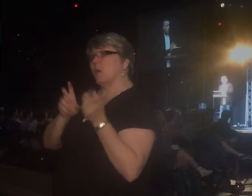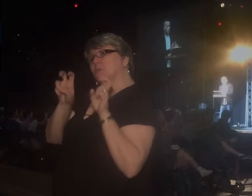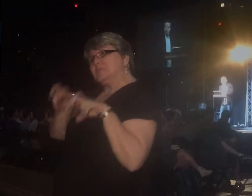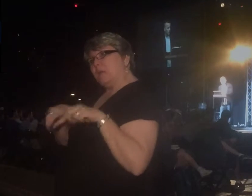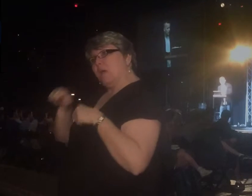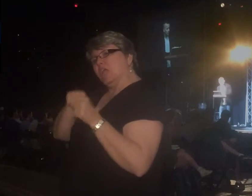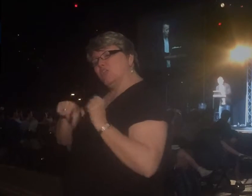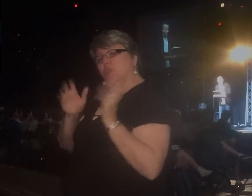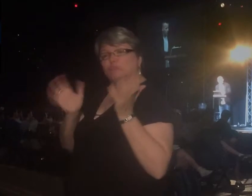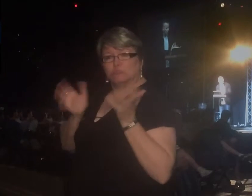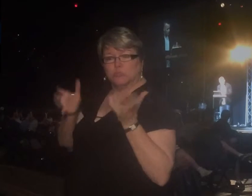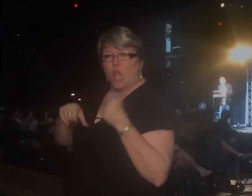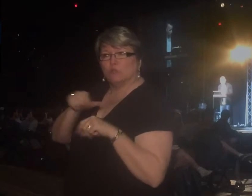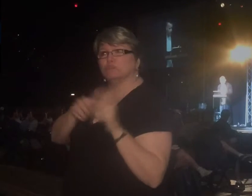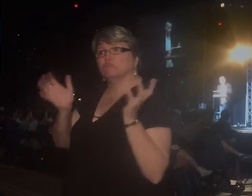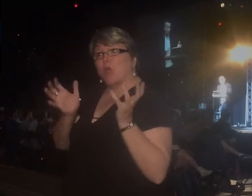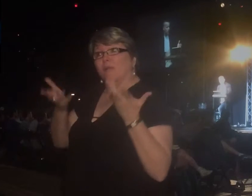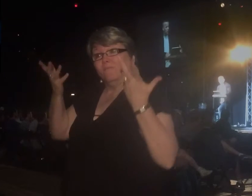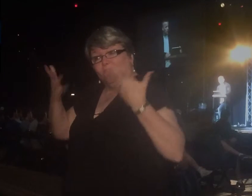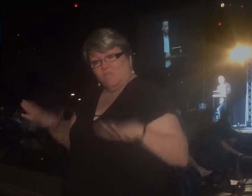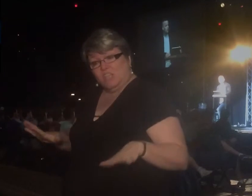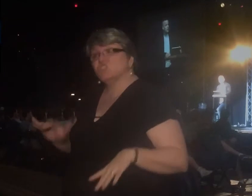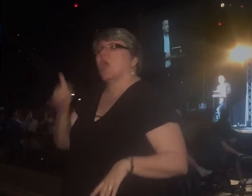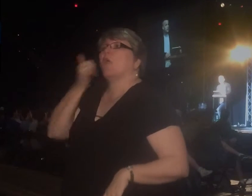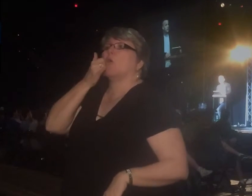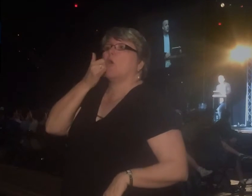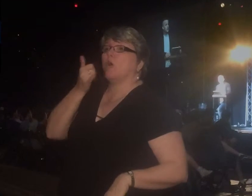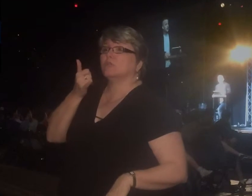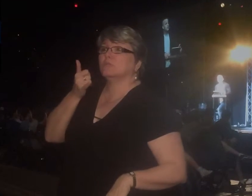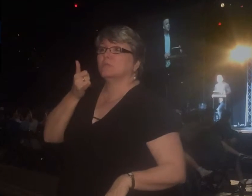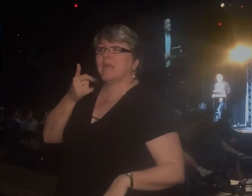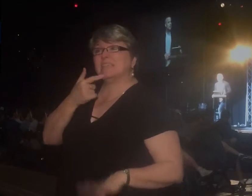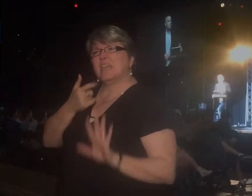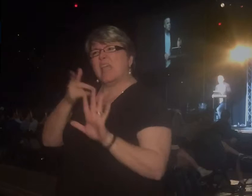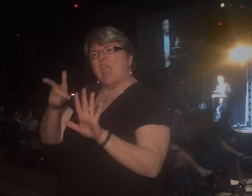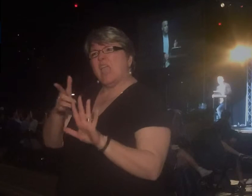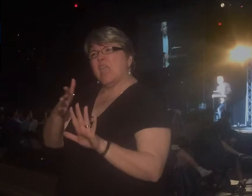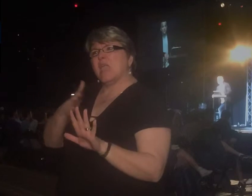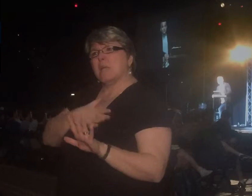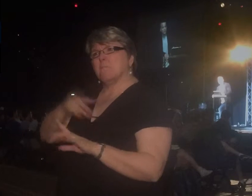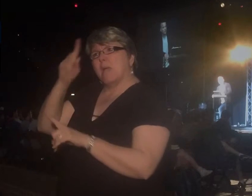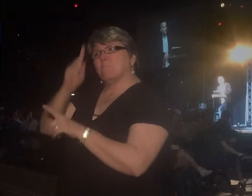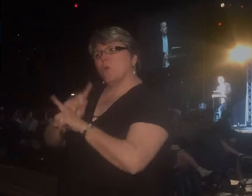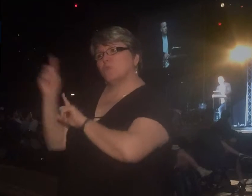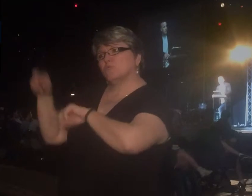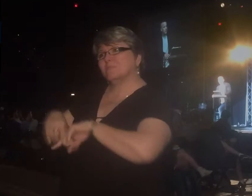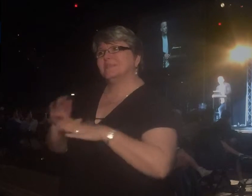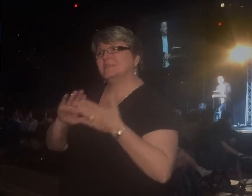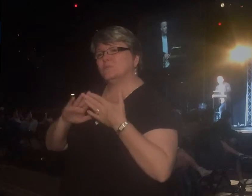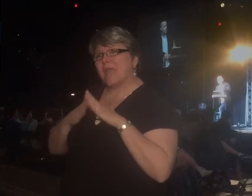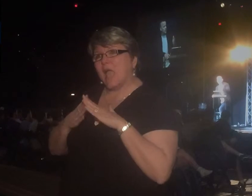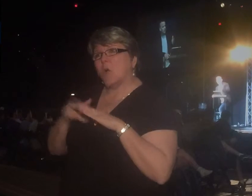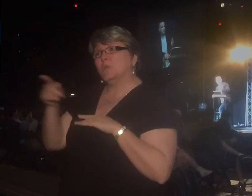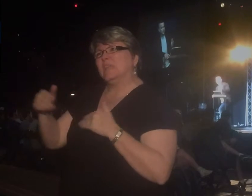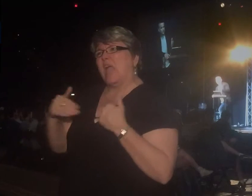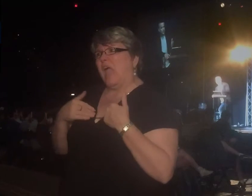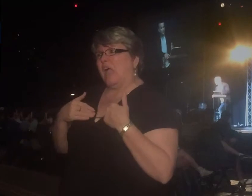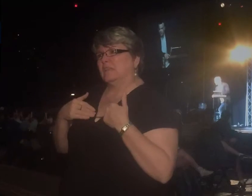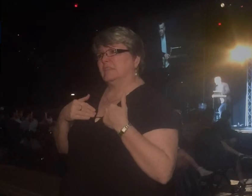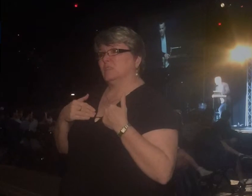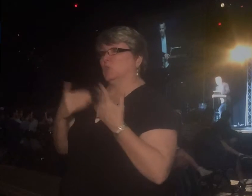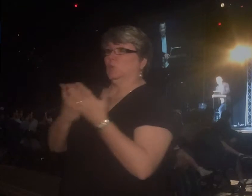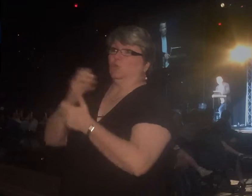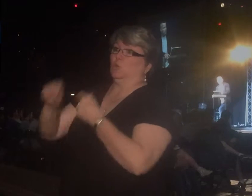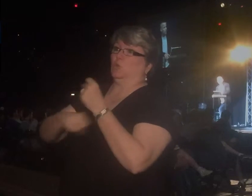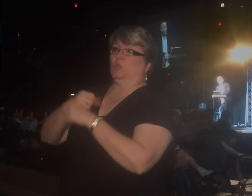but we sat by each other and we visited with each other, and after that, I called her. And I said, hey, my brother's in town, and he's got